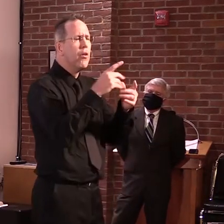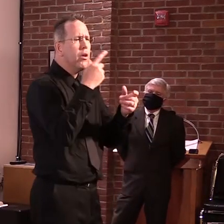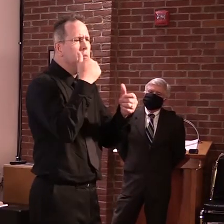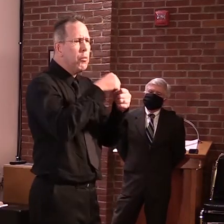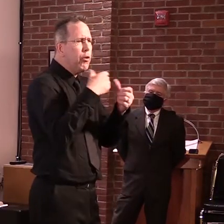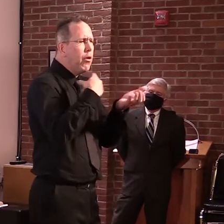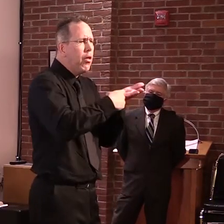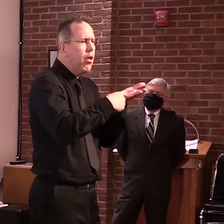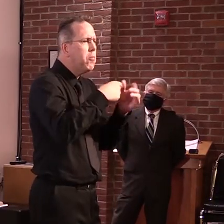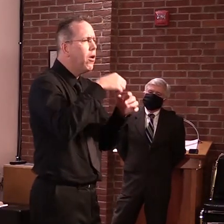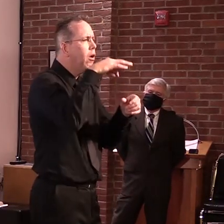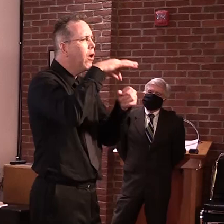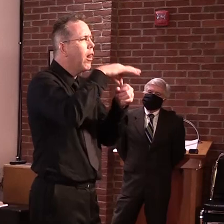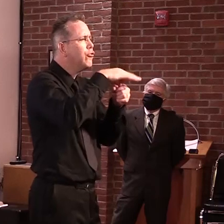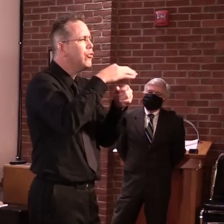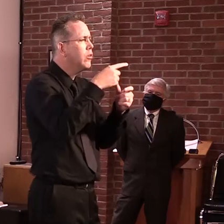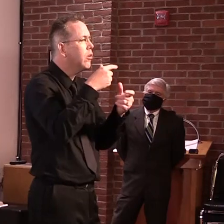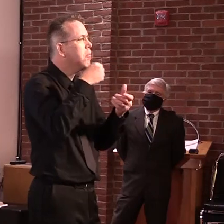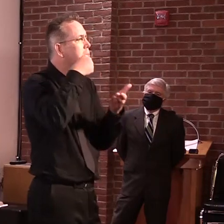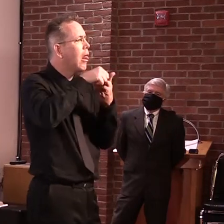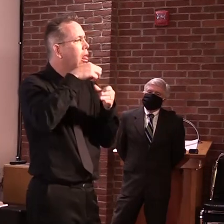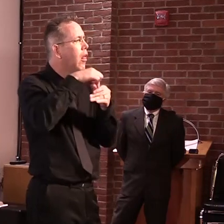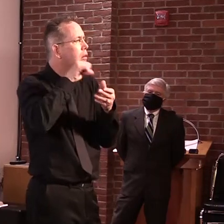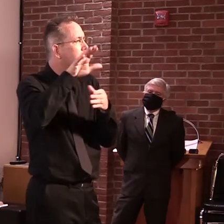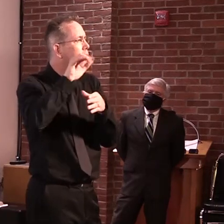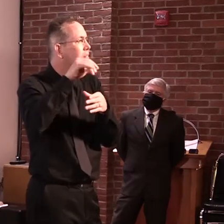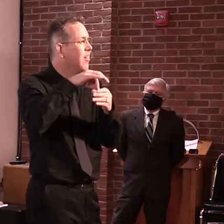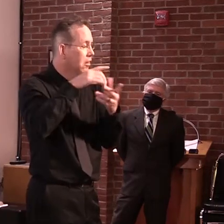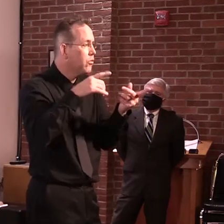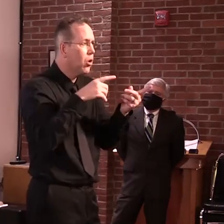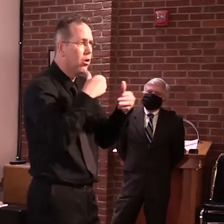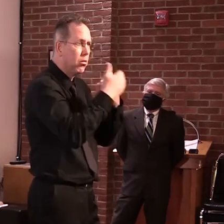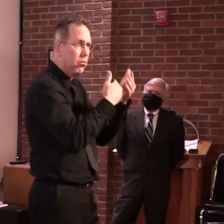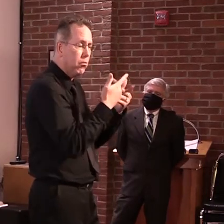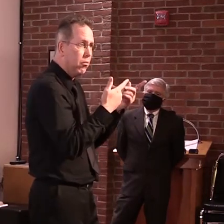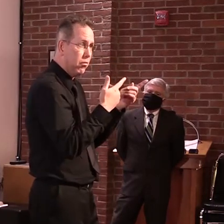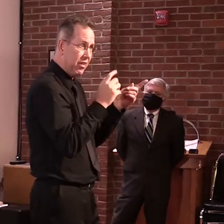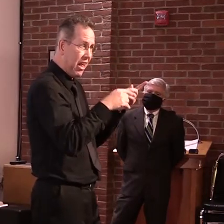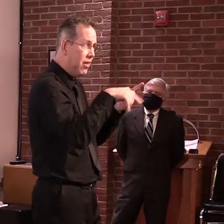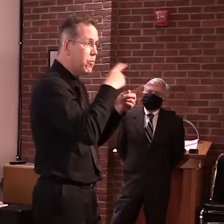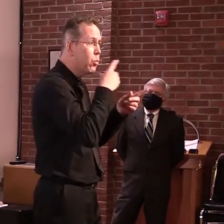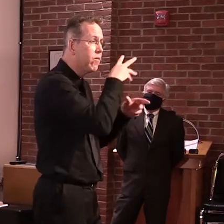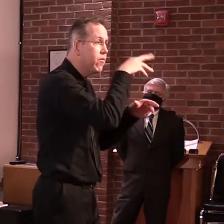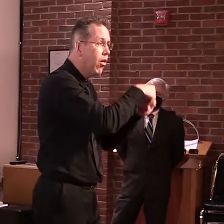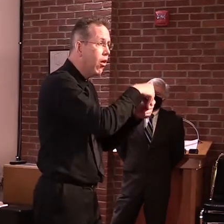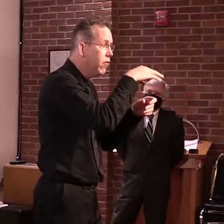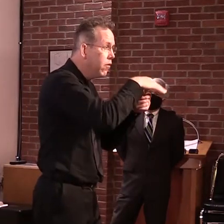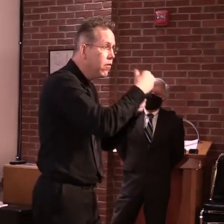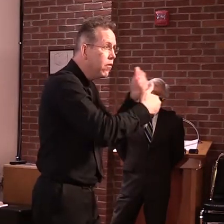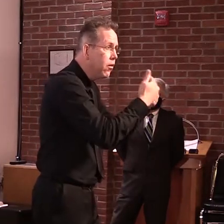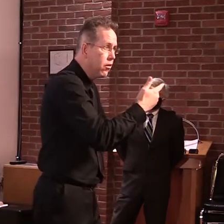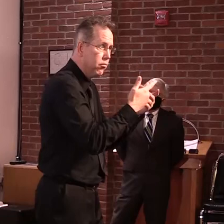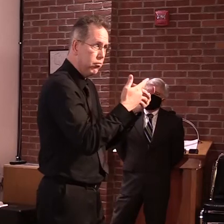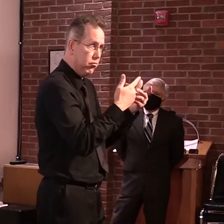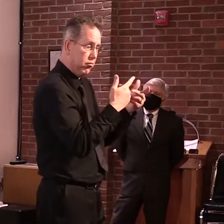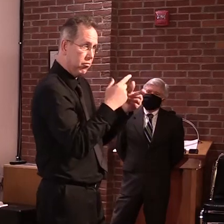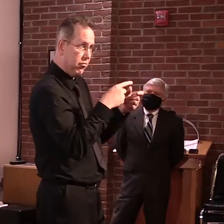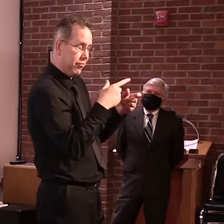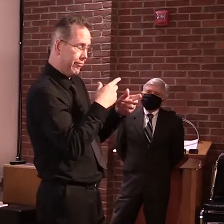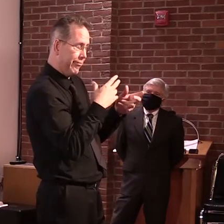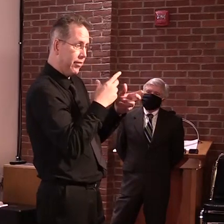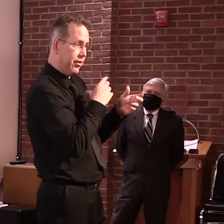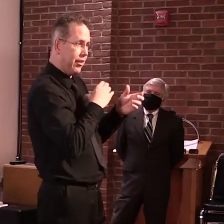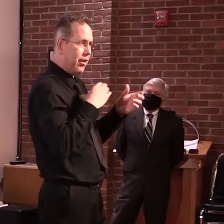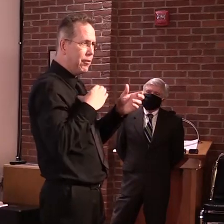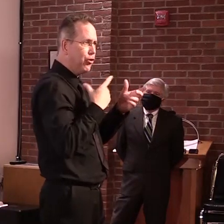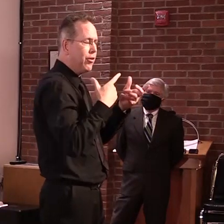if there are aspects with that would allow people with conflicts of interest from handling ballots? Well, I think the legislature